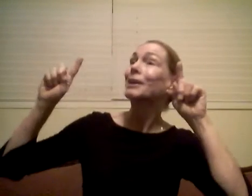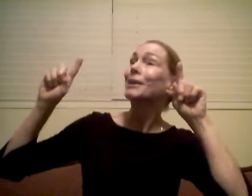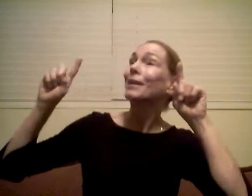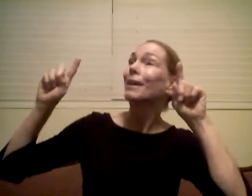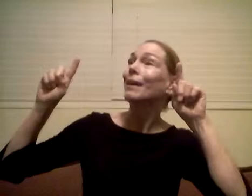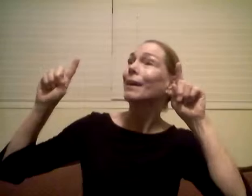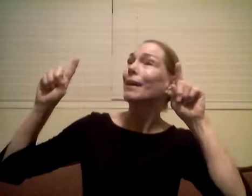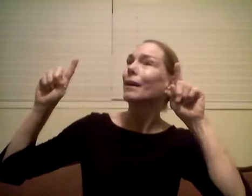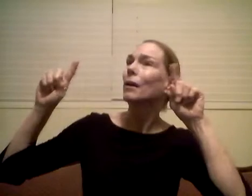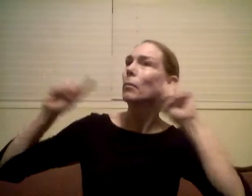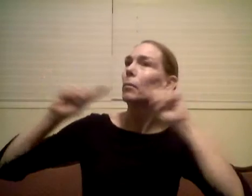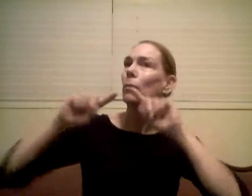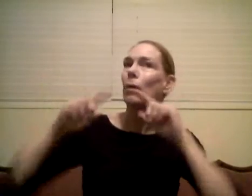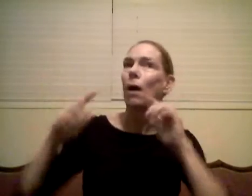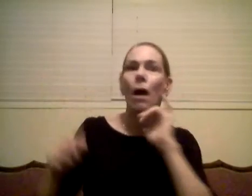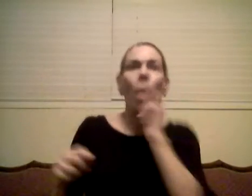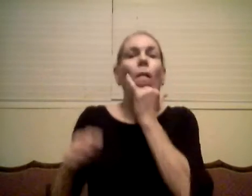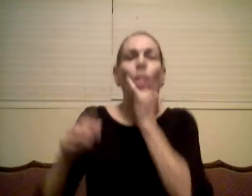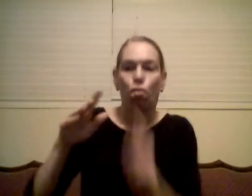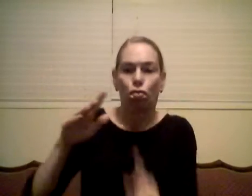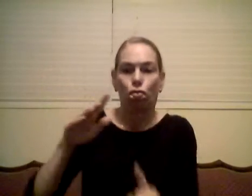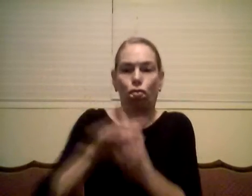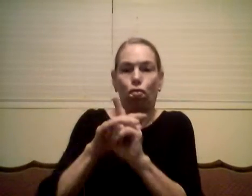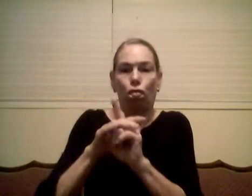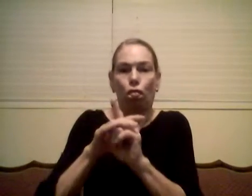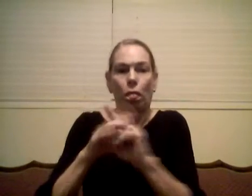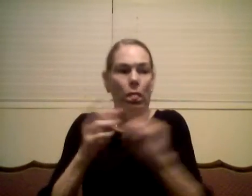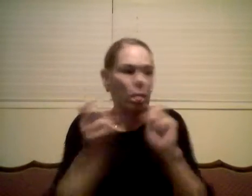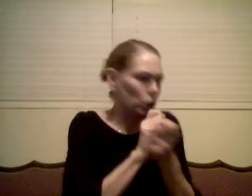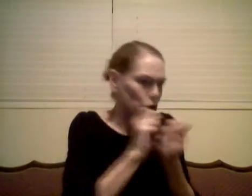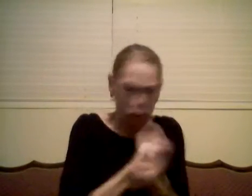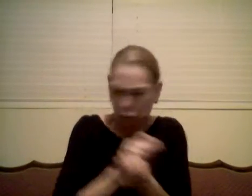monkey wrench got thrown into it and you had to cope? What am I looking for now?